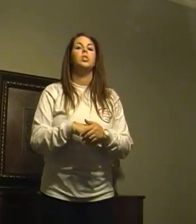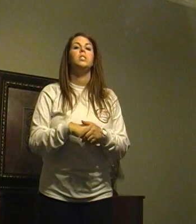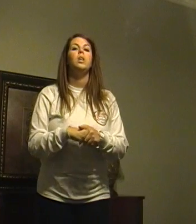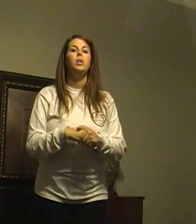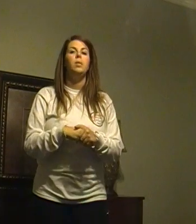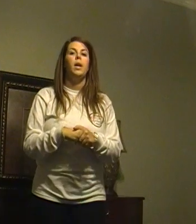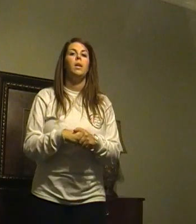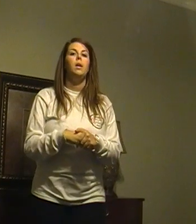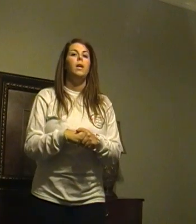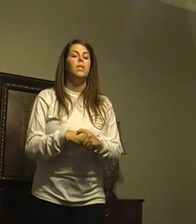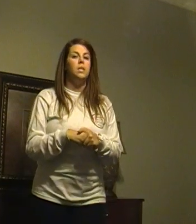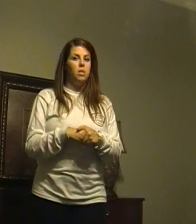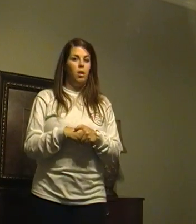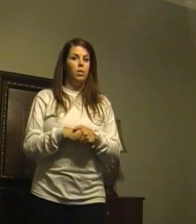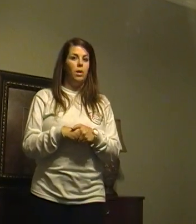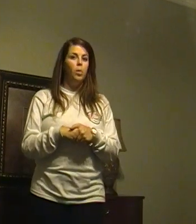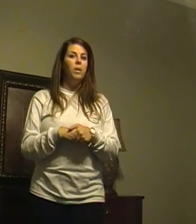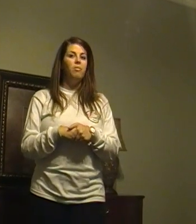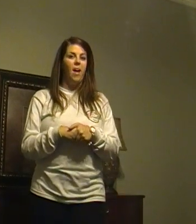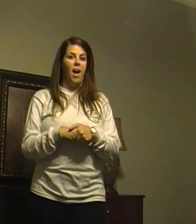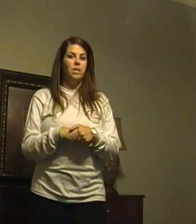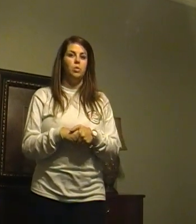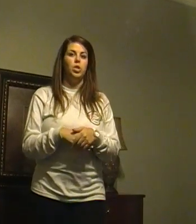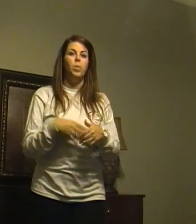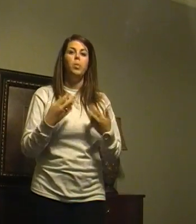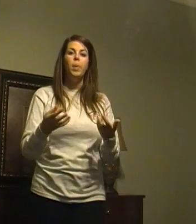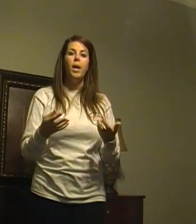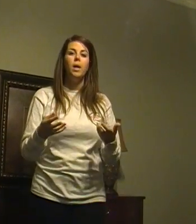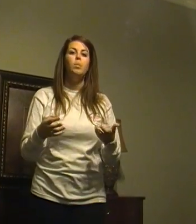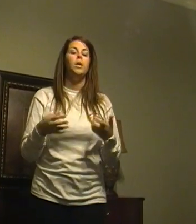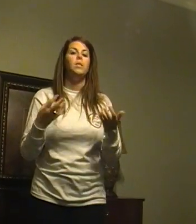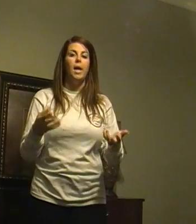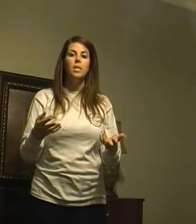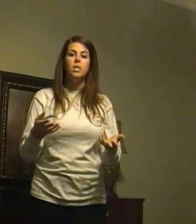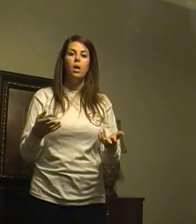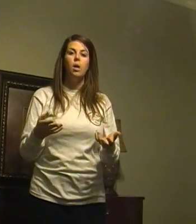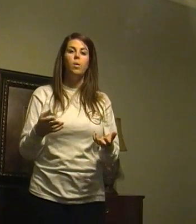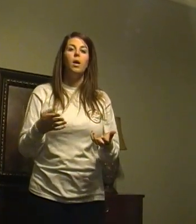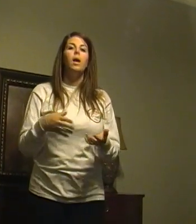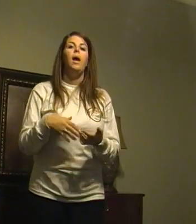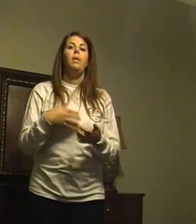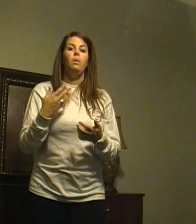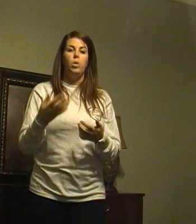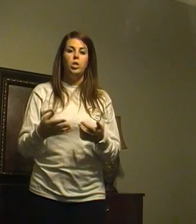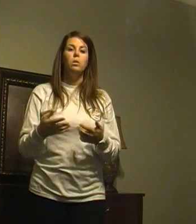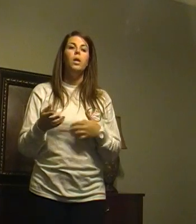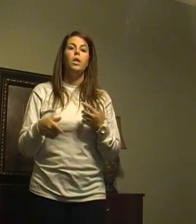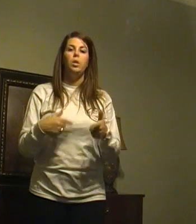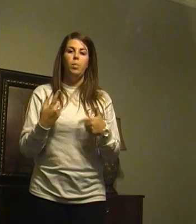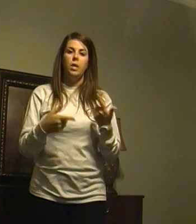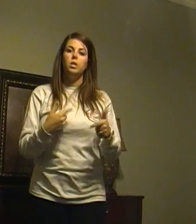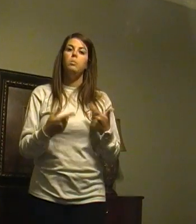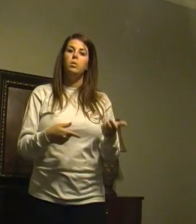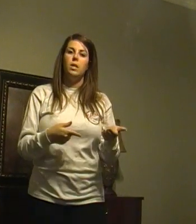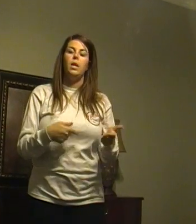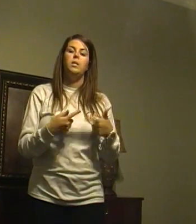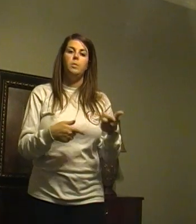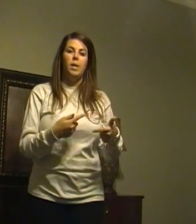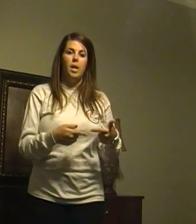going to tell you that this is a little bit fast, so just be prepared, but take it slow, And then once you learn it, you can put it to the music and speed it